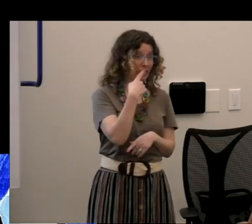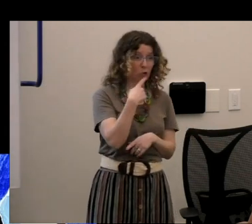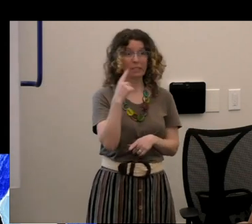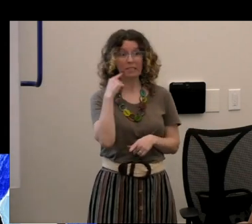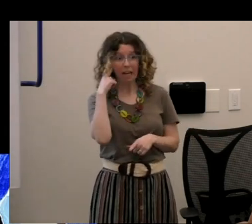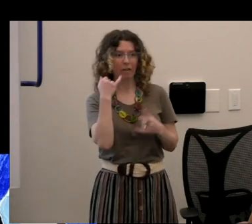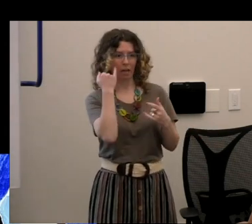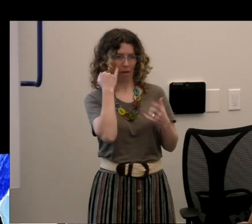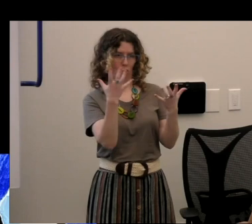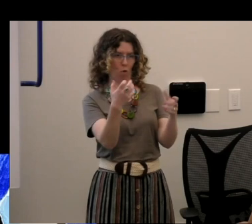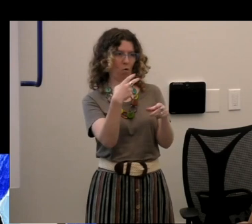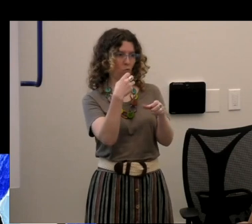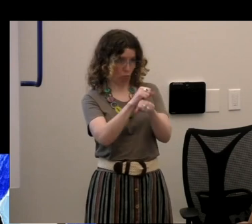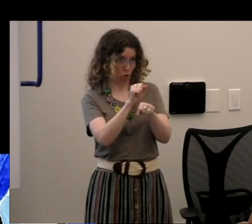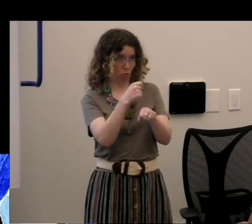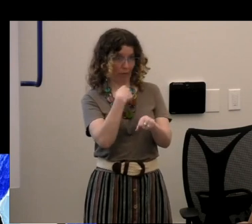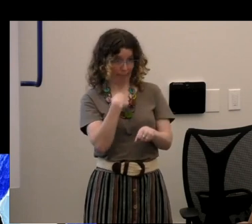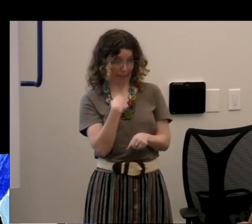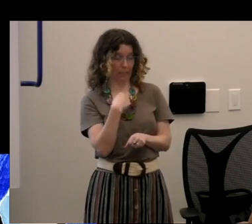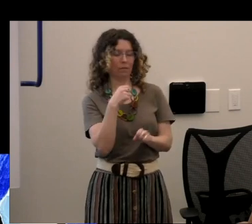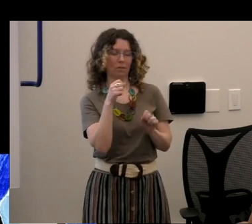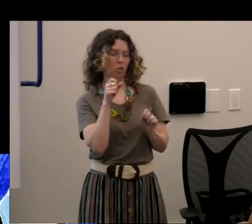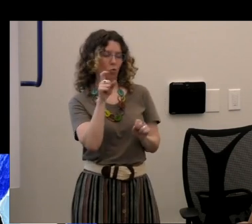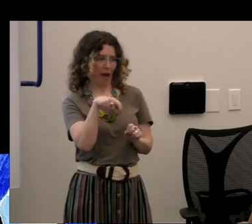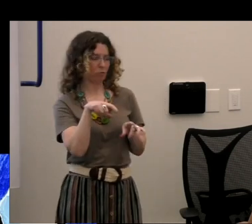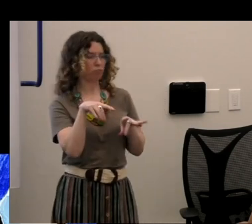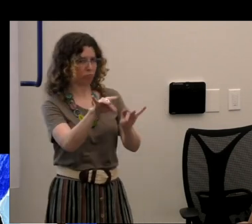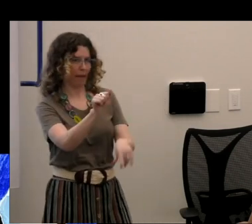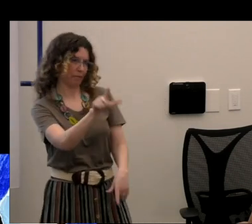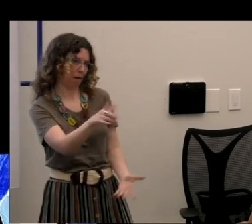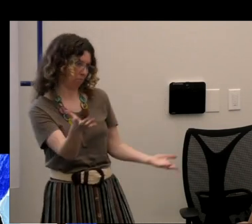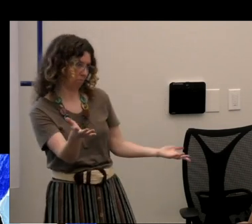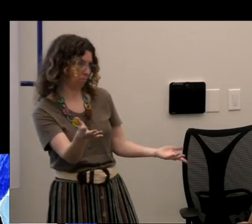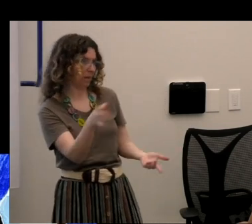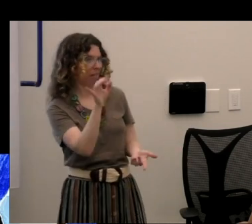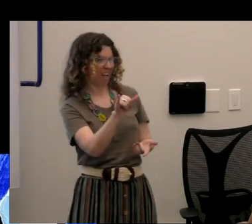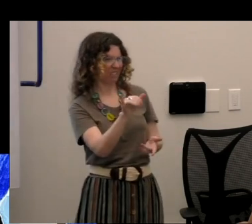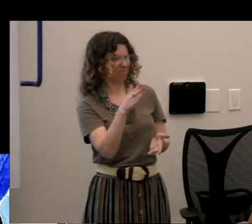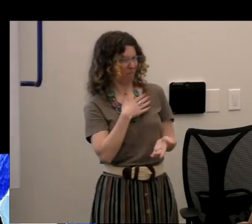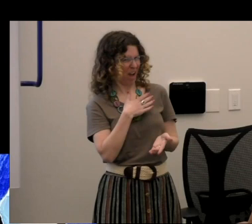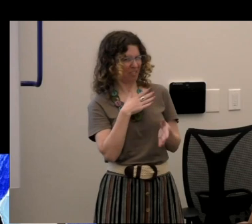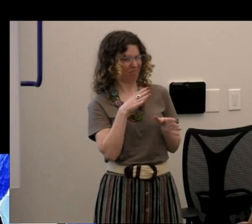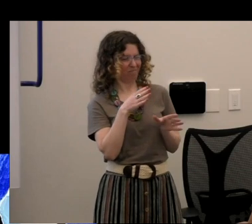example, and it doesn't matter whether or not you're hearing or deaf. If you want to work with me, you're going to have to learn ASL, right?